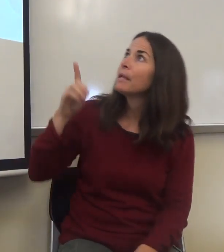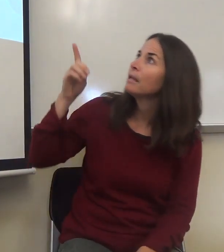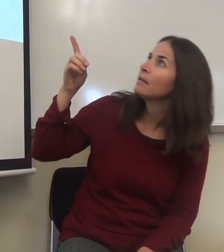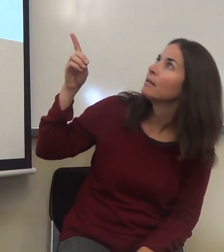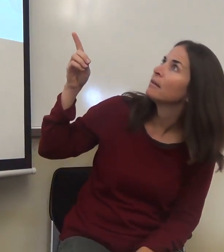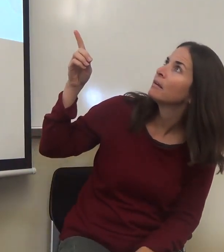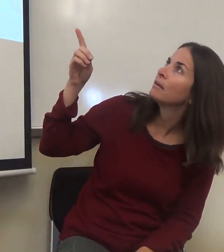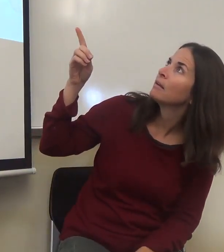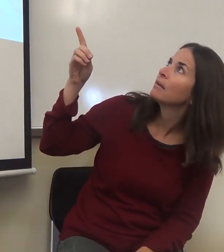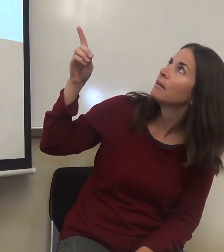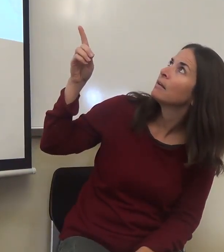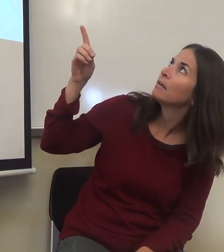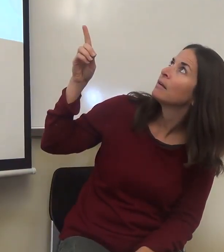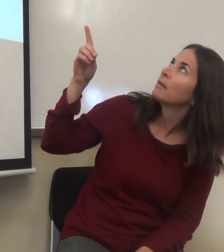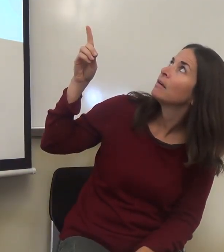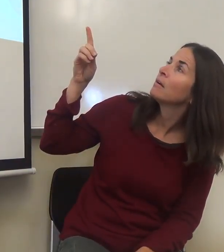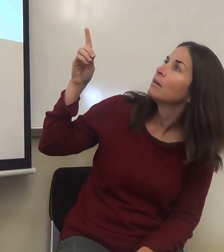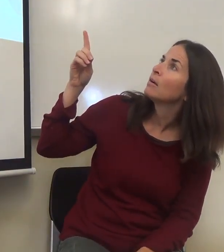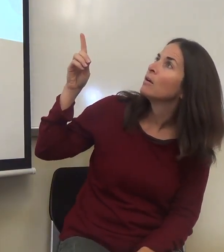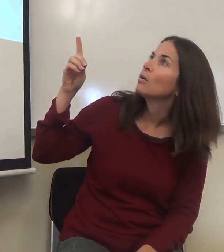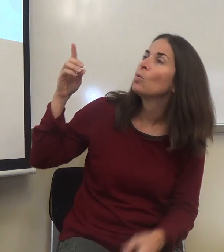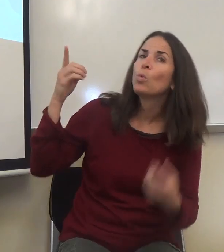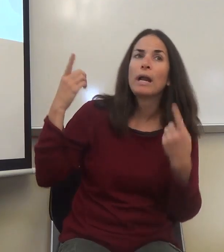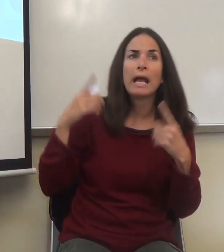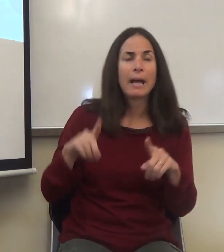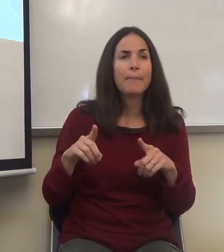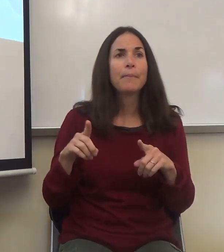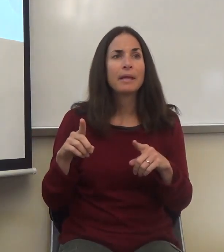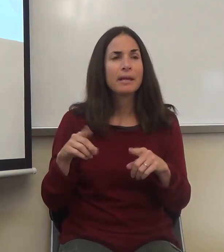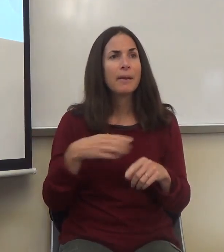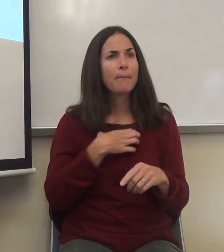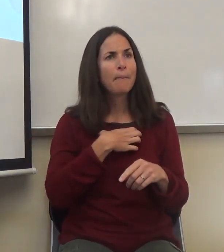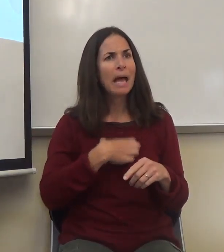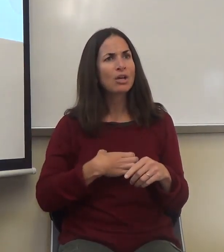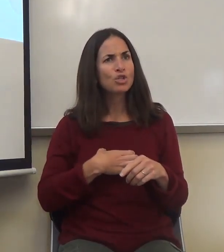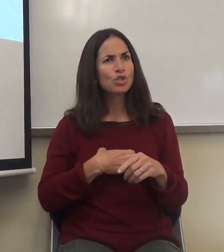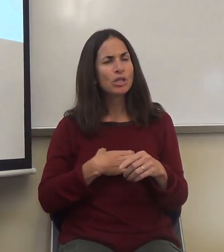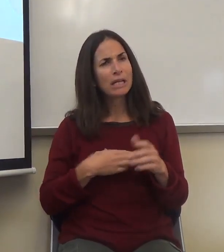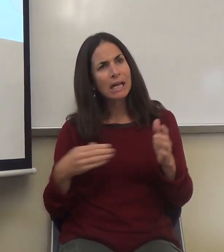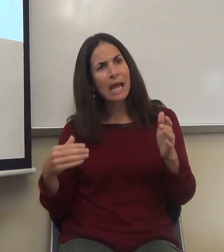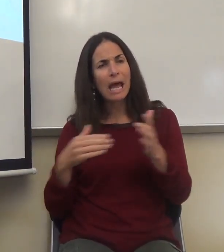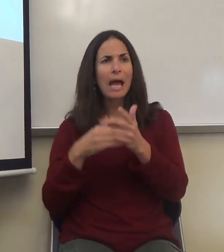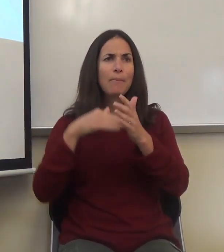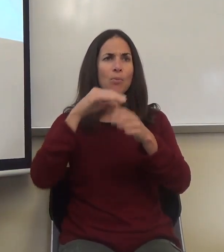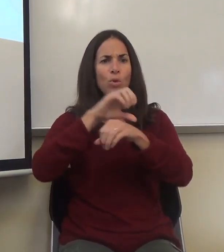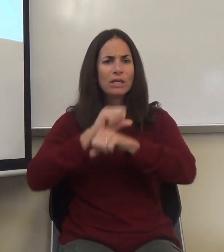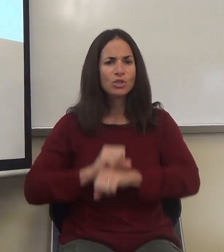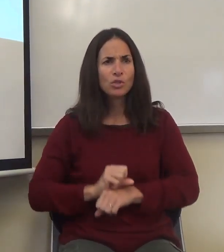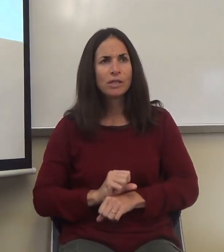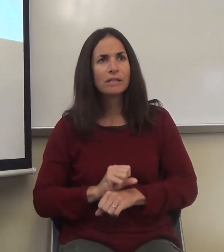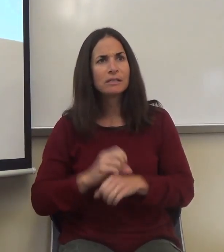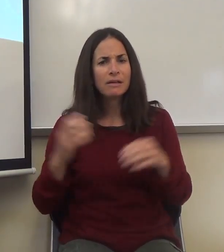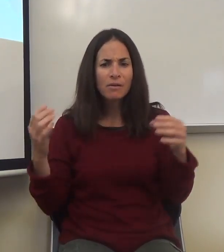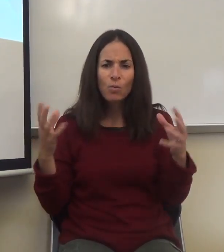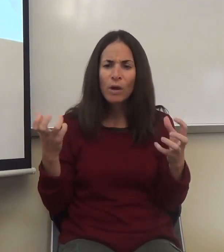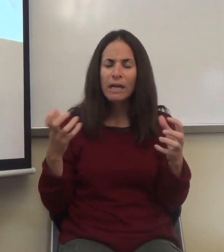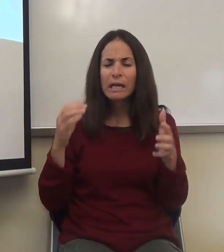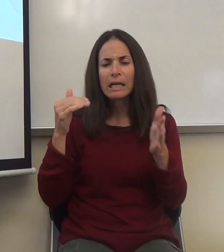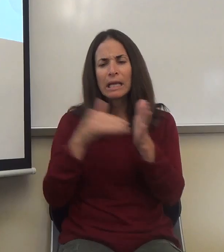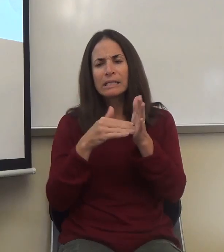that's a big trip. So these people went, these women went all the way to England to attend a conference